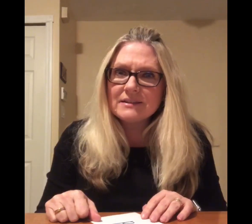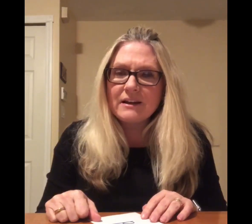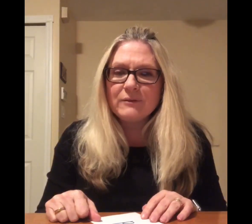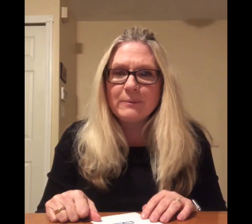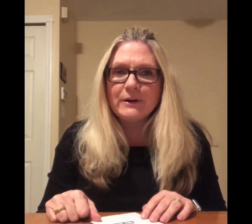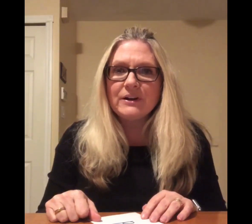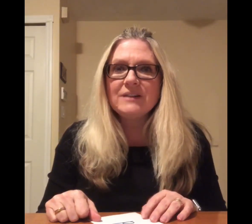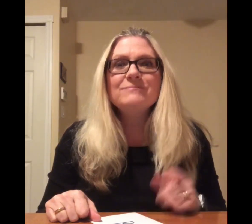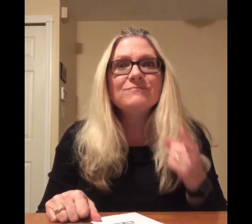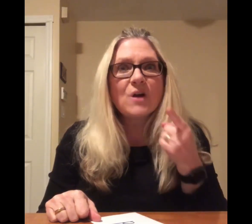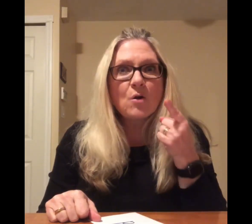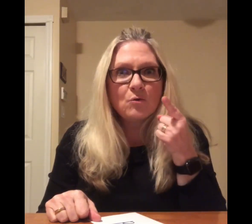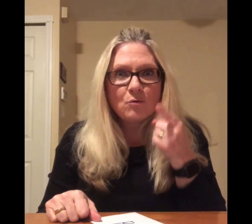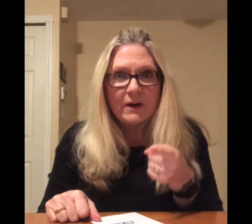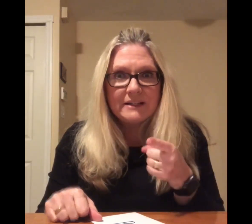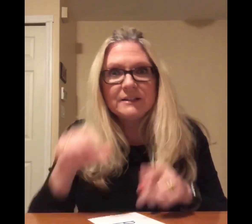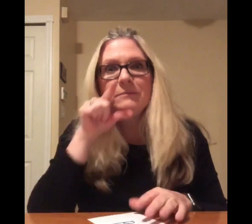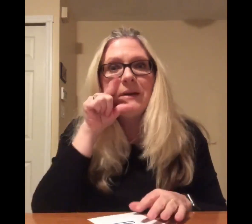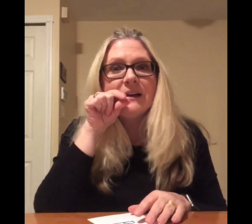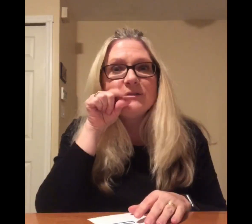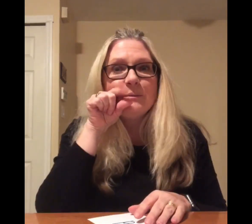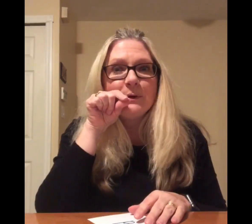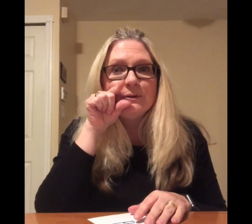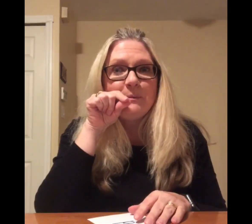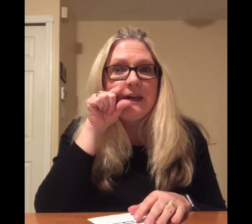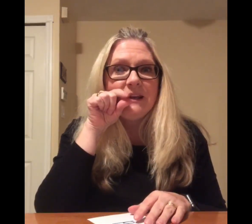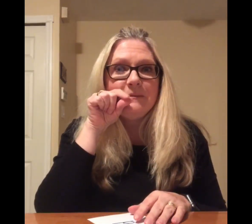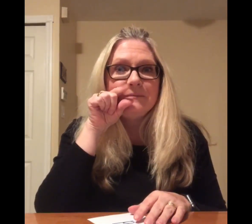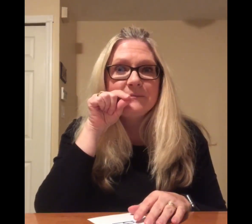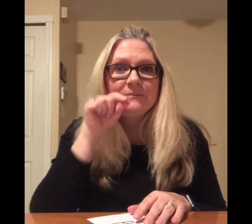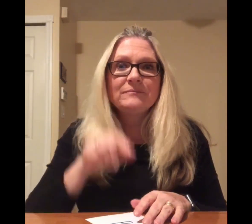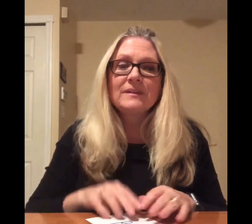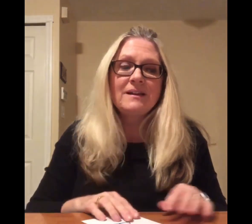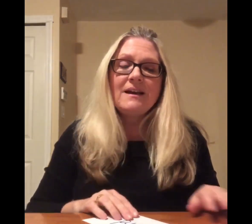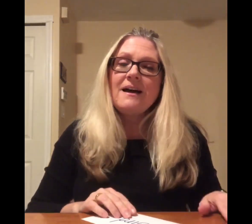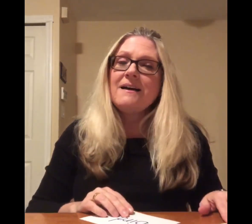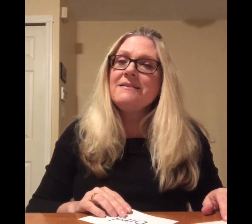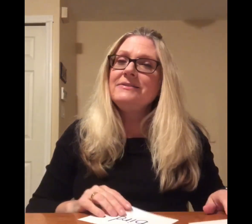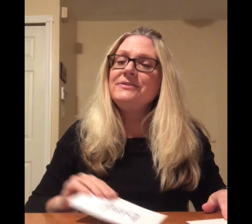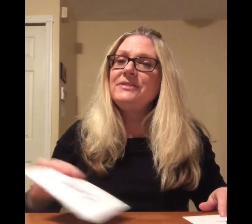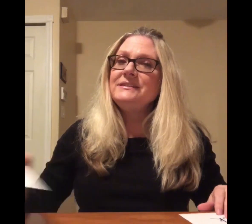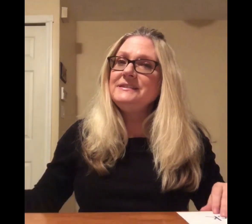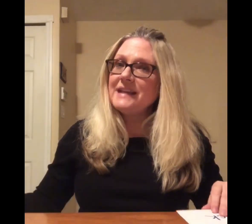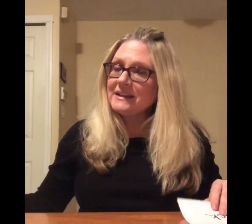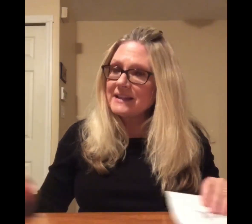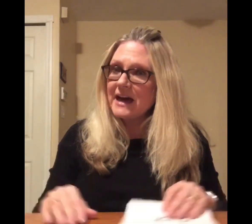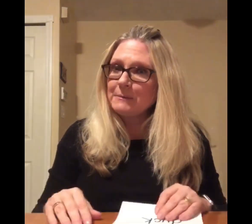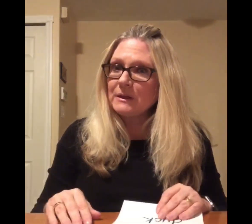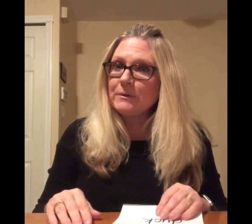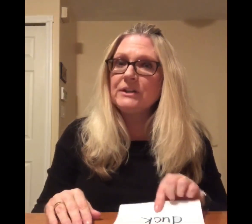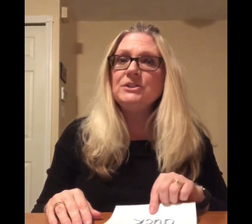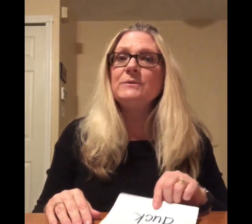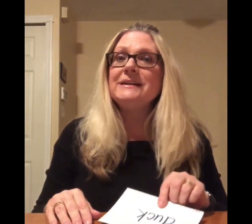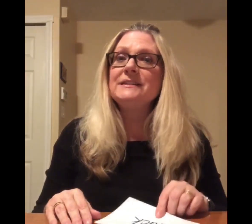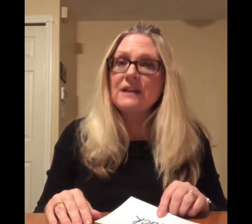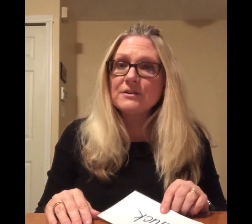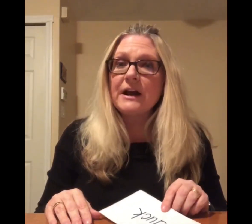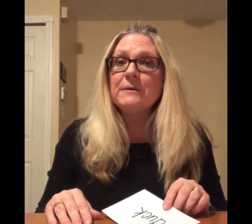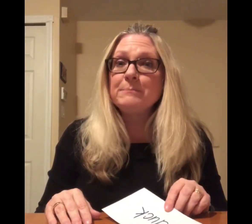for bird? Right, because of the bird's beak. The next animal that we're going to do is another kind of